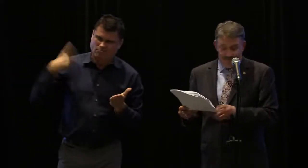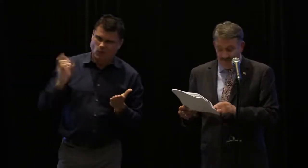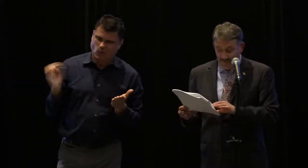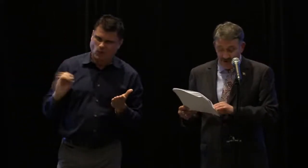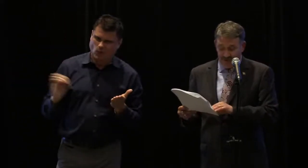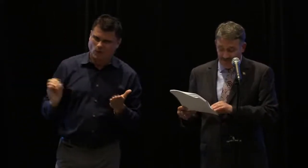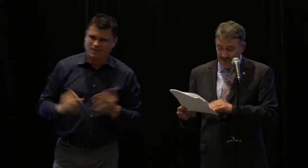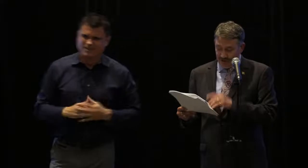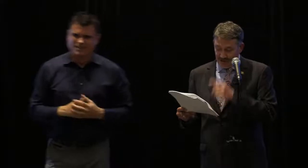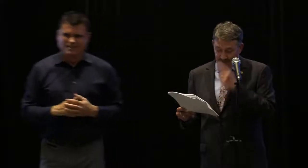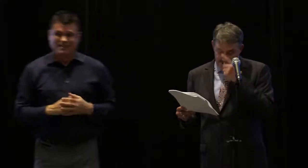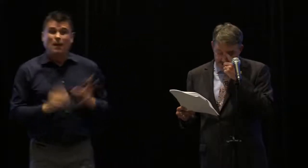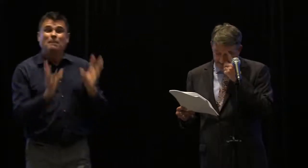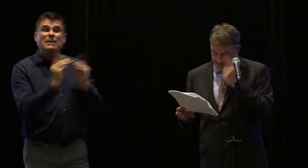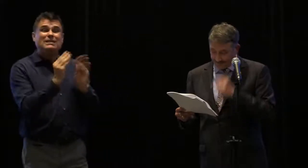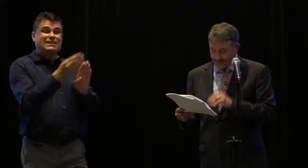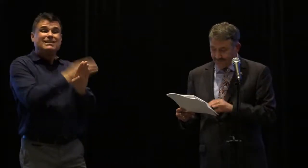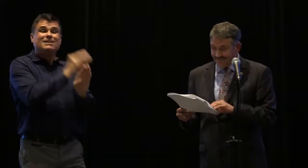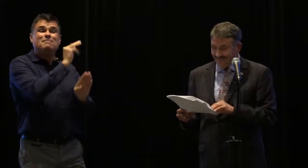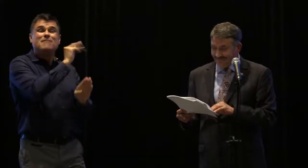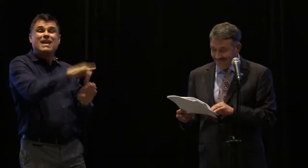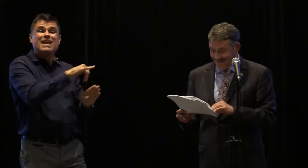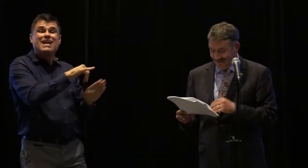better future for British Columbia.